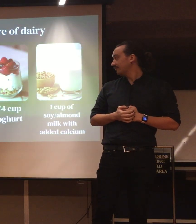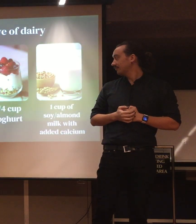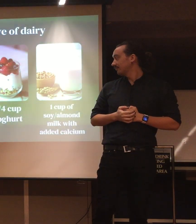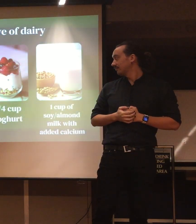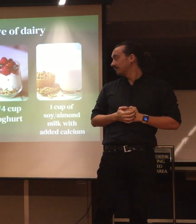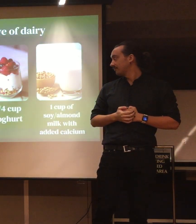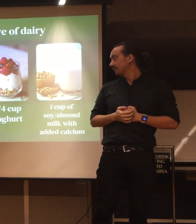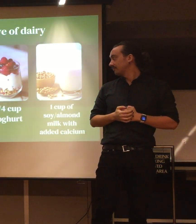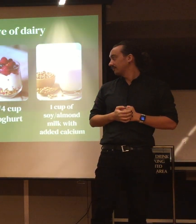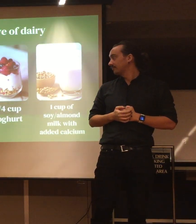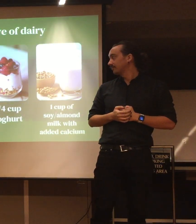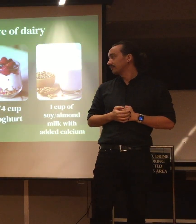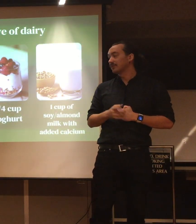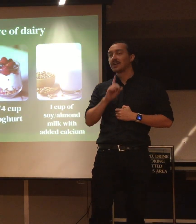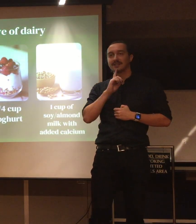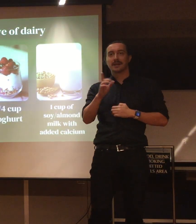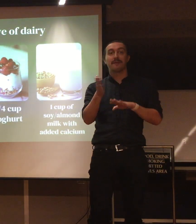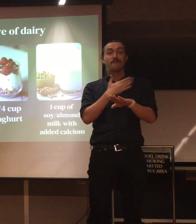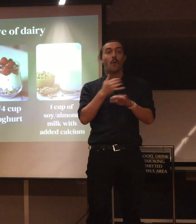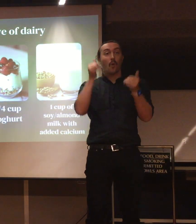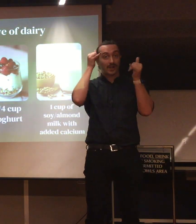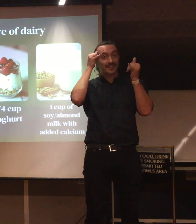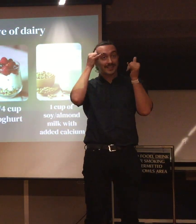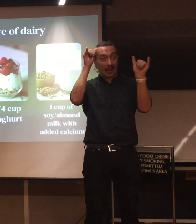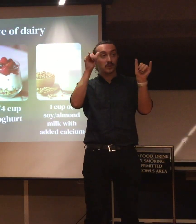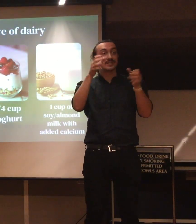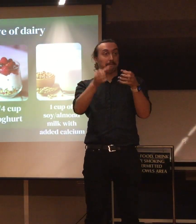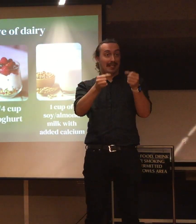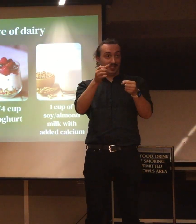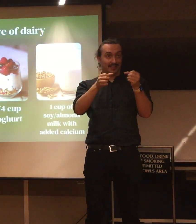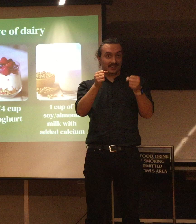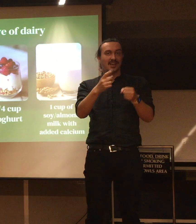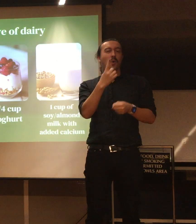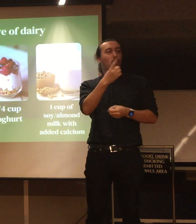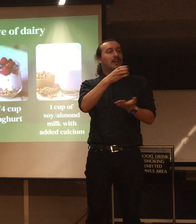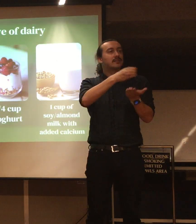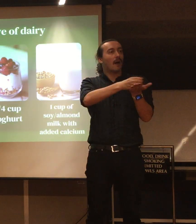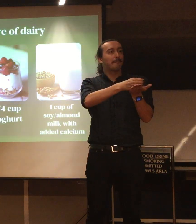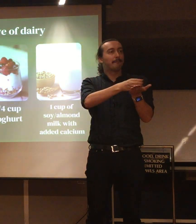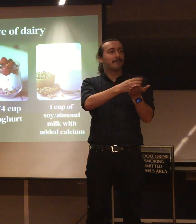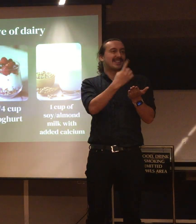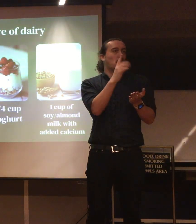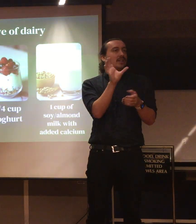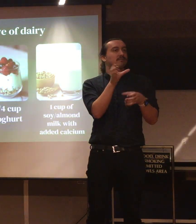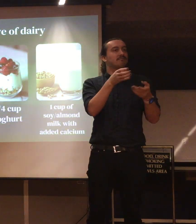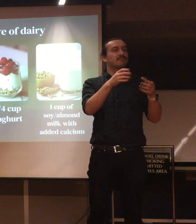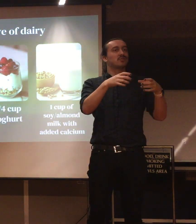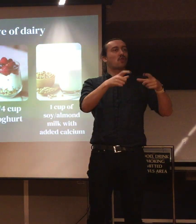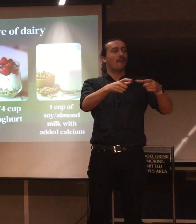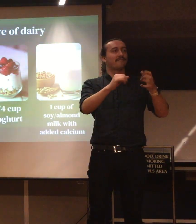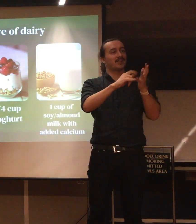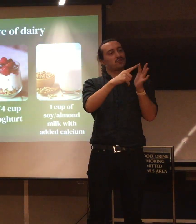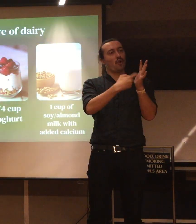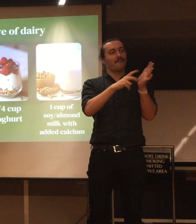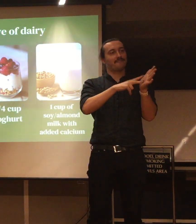So, like you said, cow's milk. So 1 cup of cow's milk, 2 slices of cheese, mention the cheese